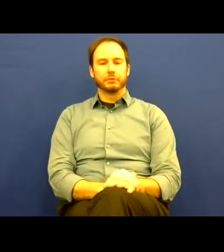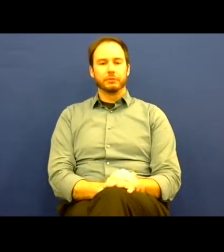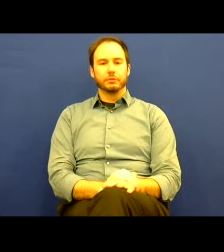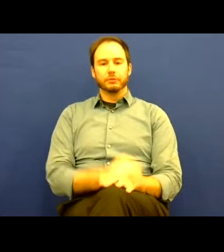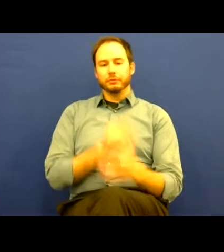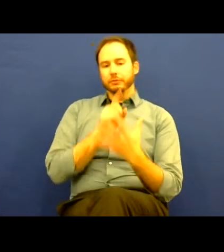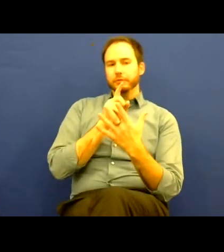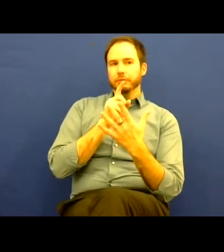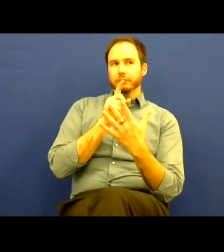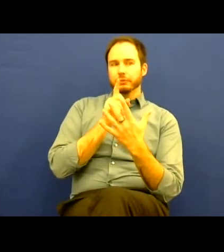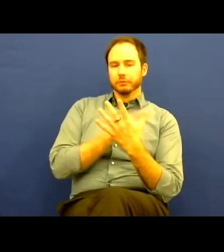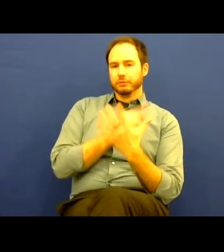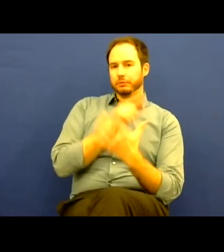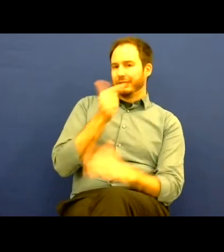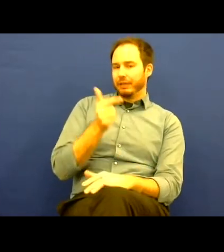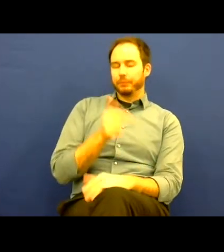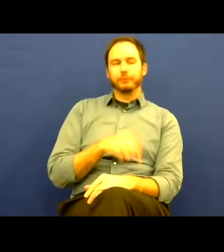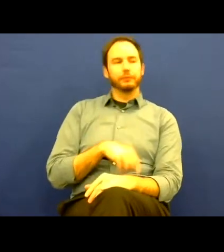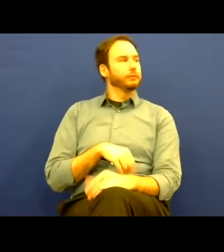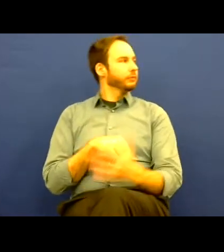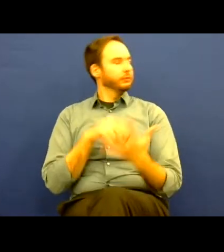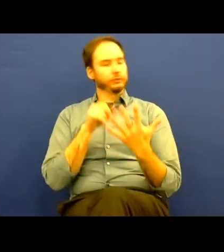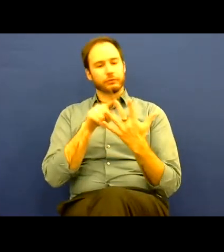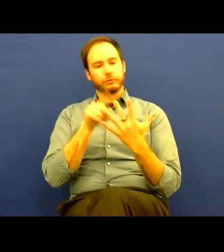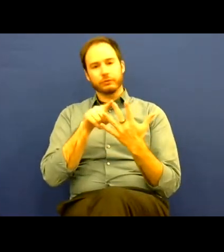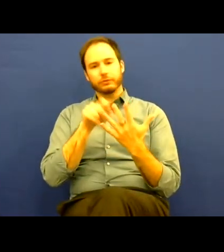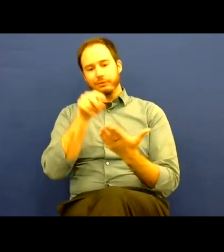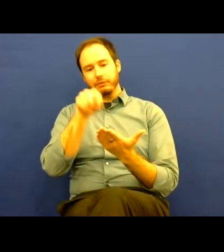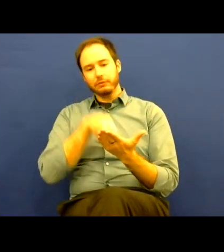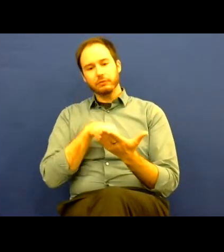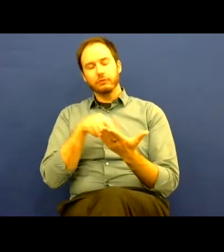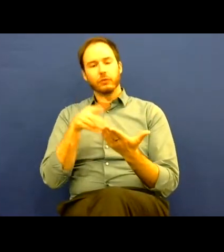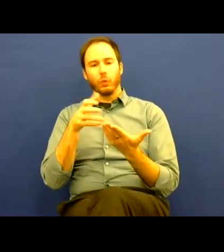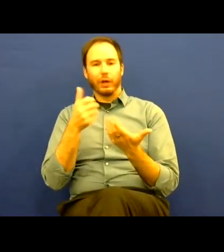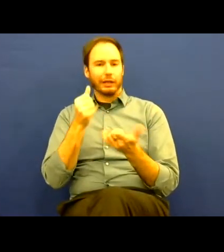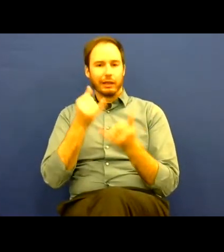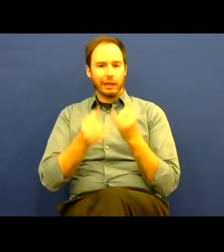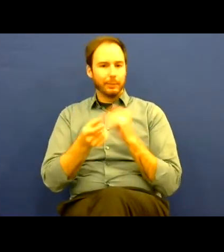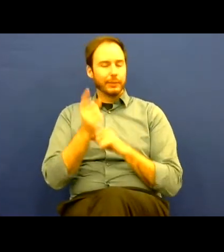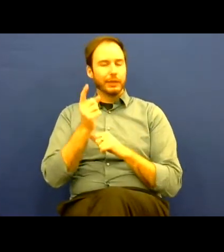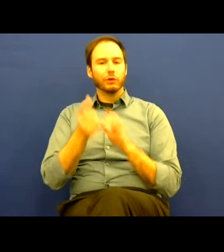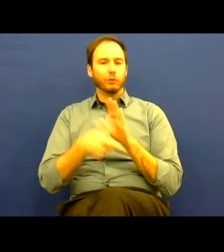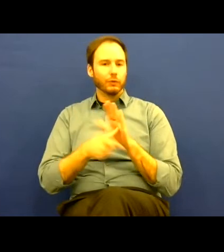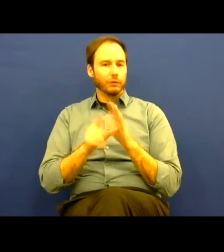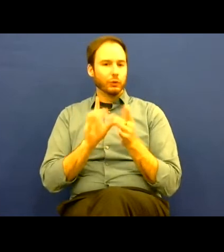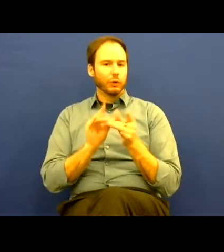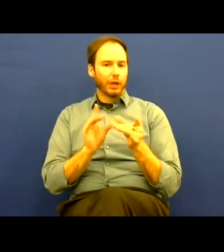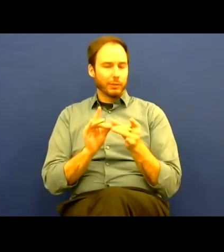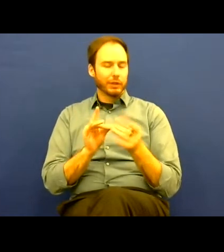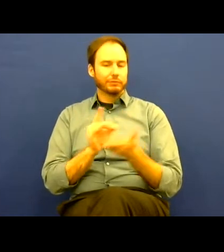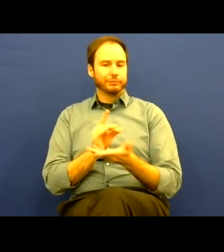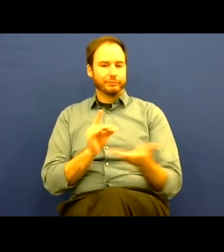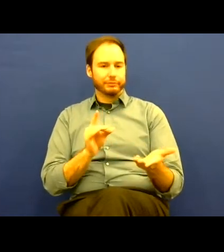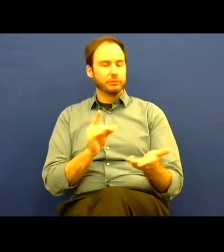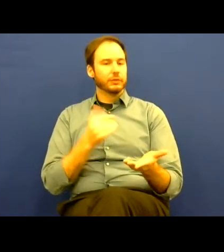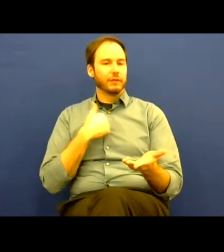Seconded. So you have those in front of you if you just want to do any last minute review.